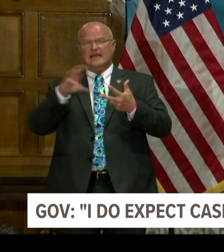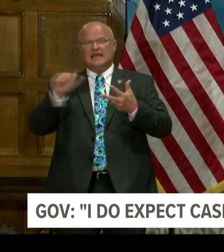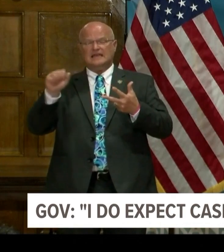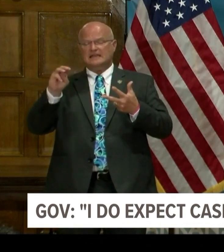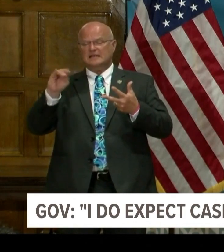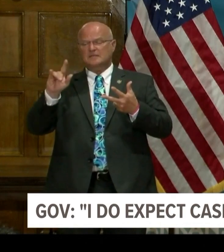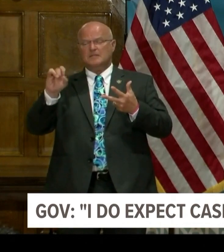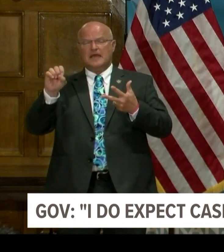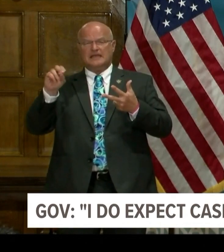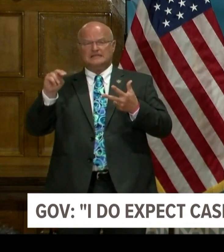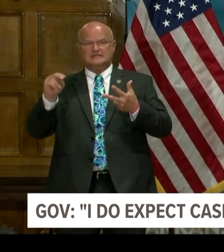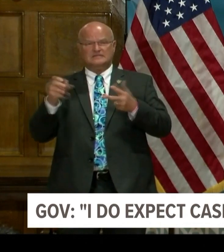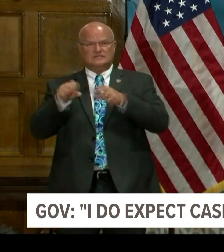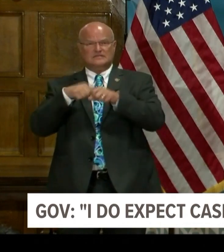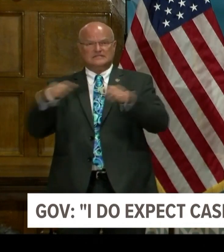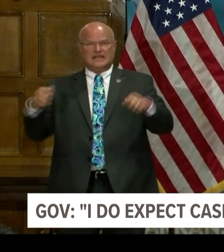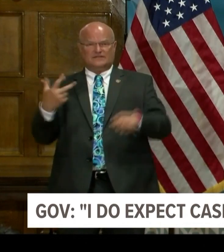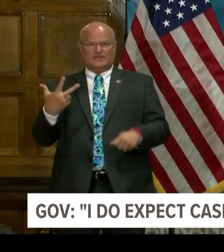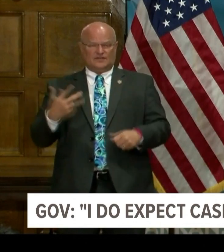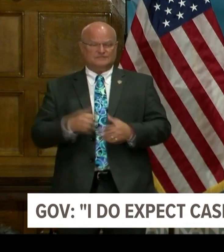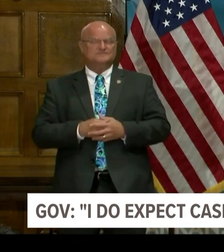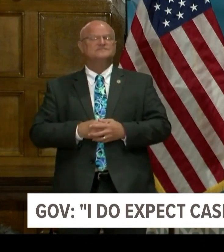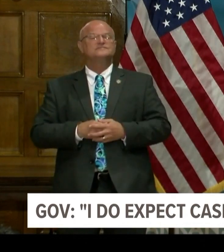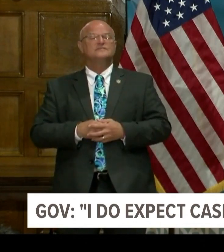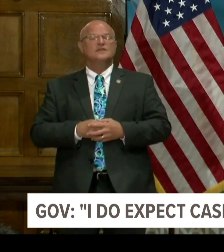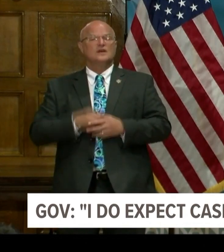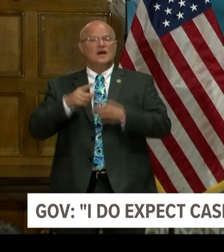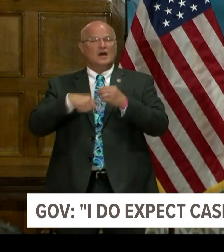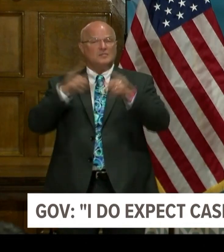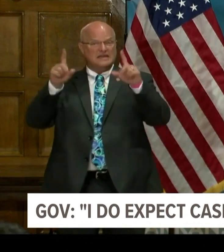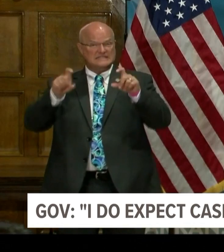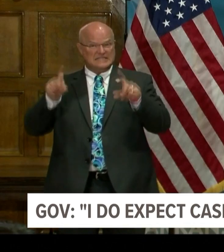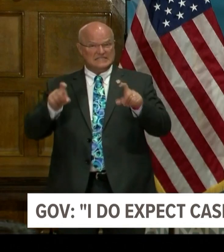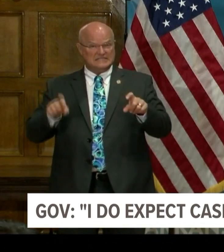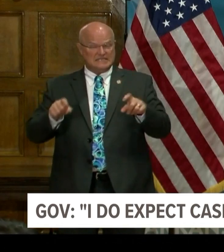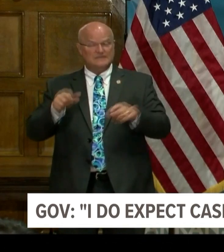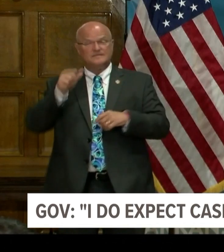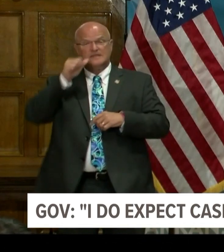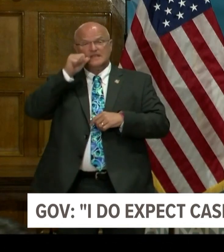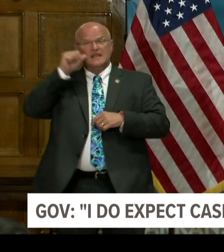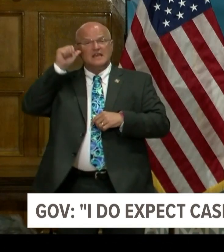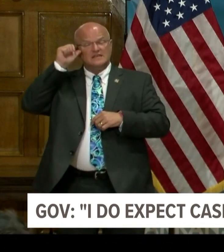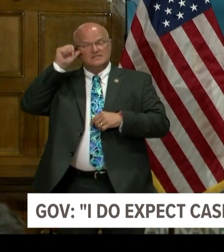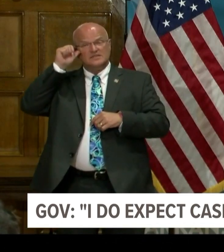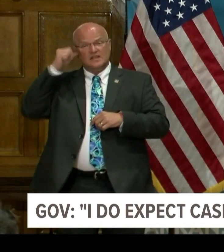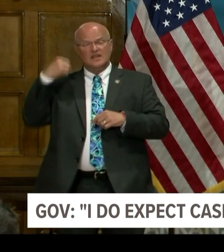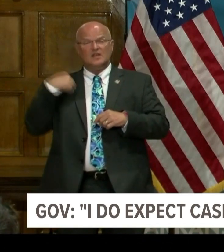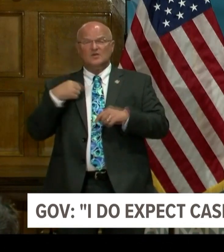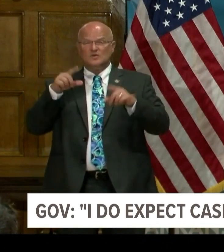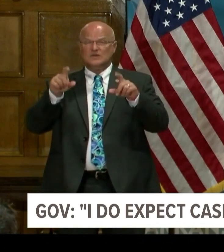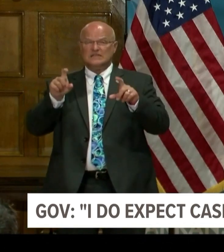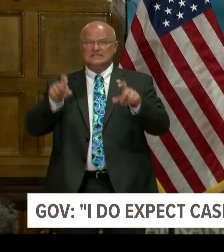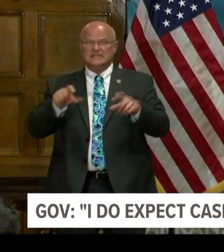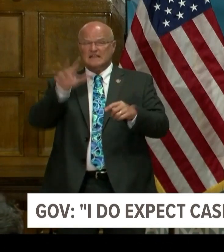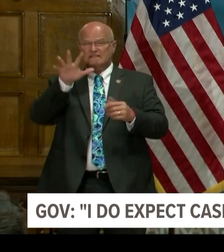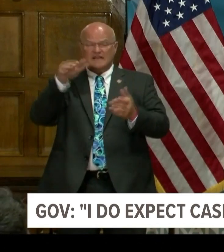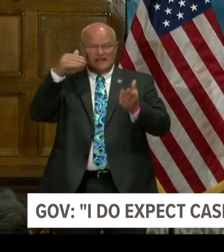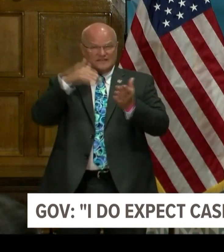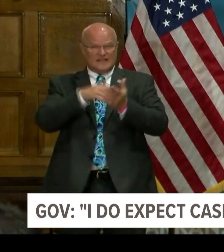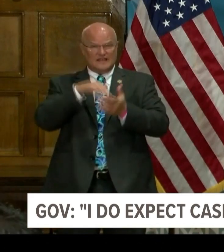third position. With regard to testing, yesterday we tested